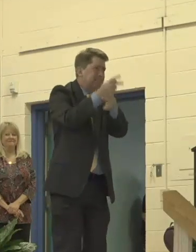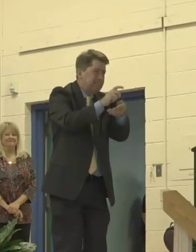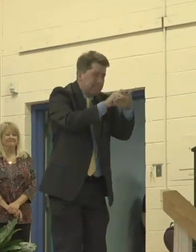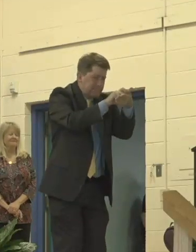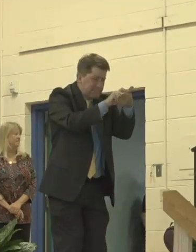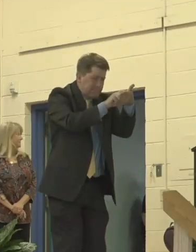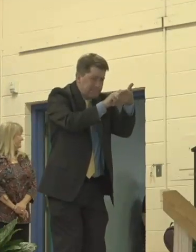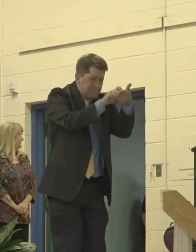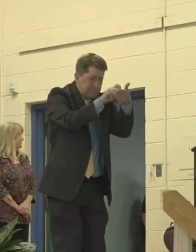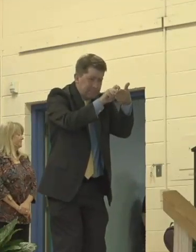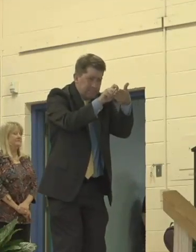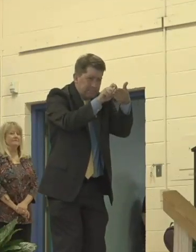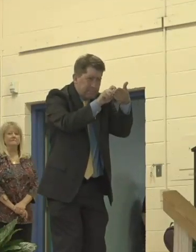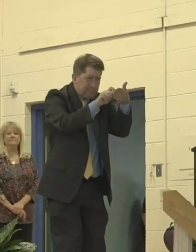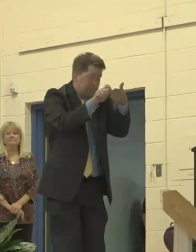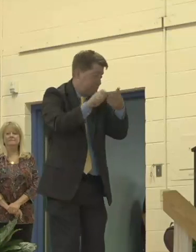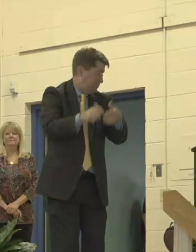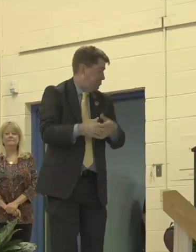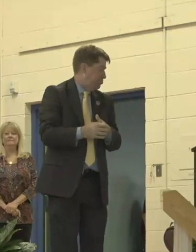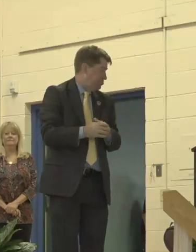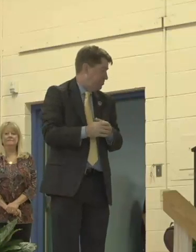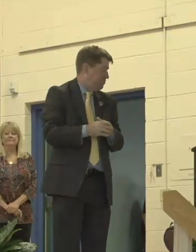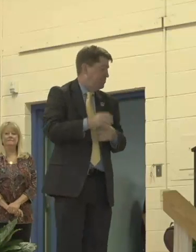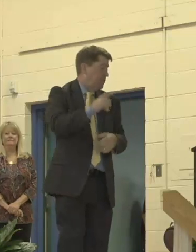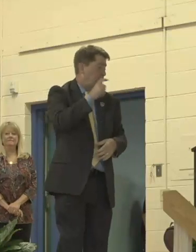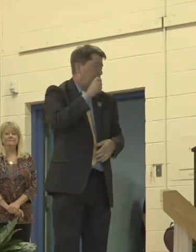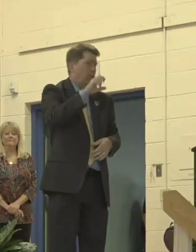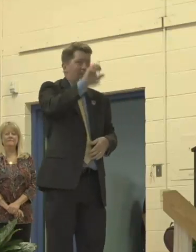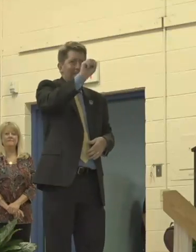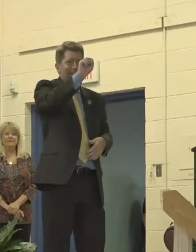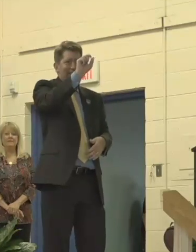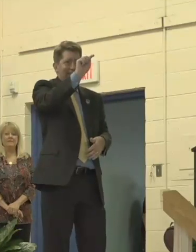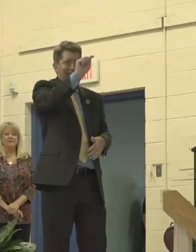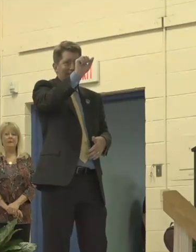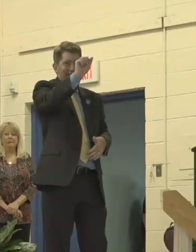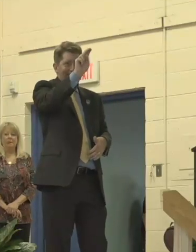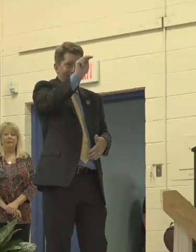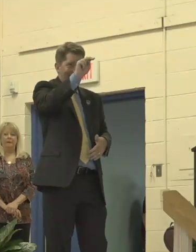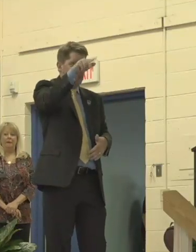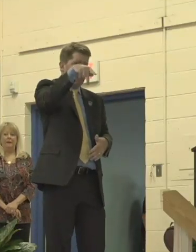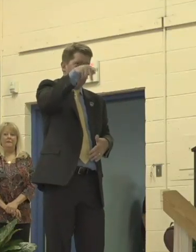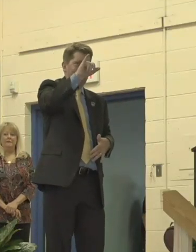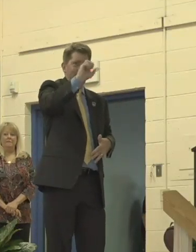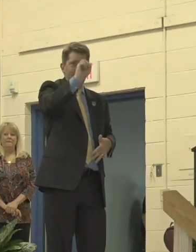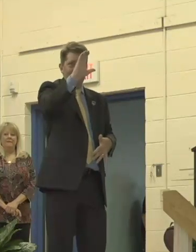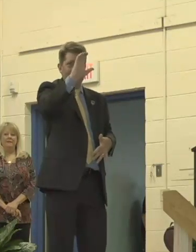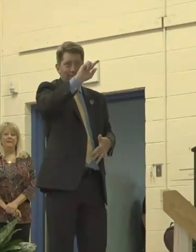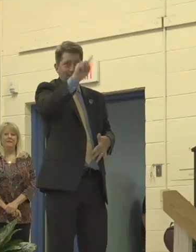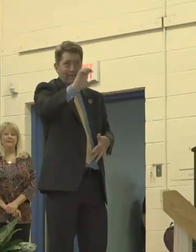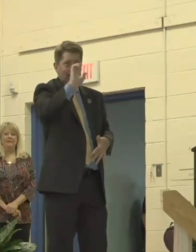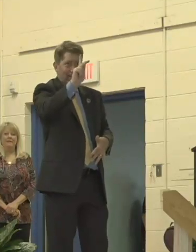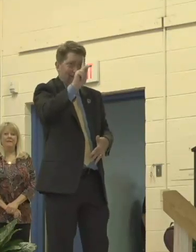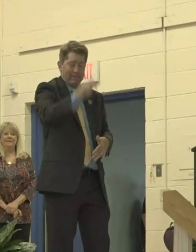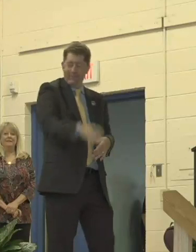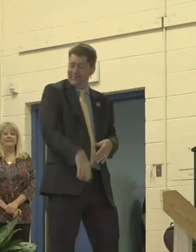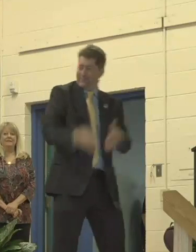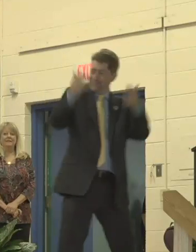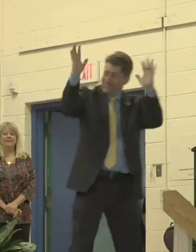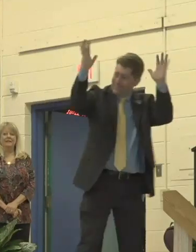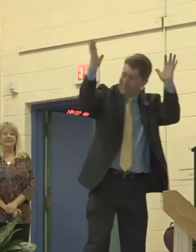who has very nice handwriting and is very, very careful. This award goes to Stan